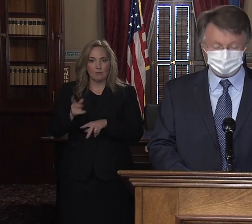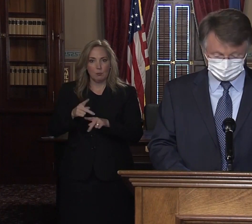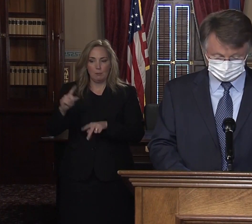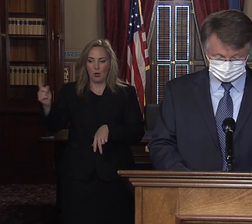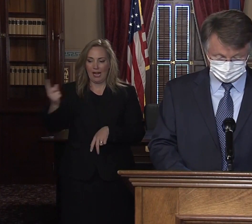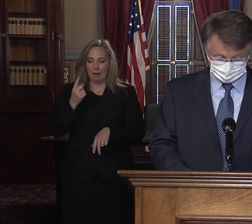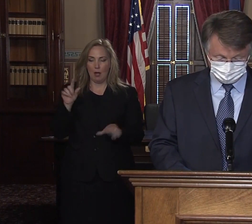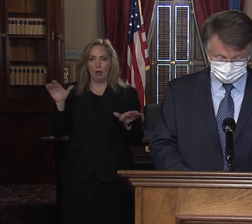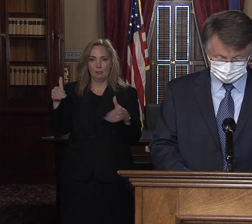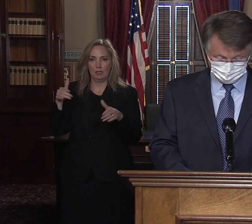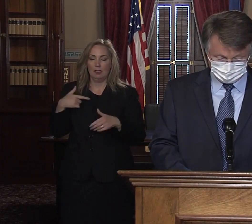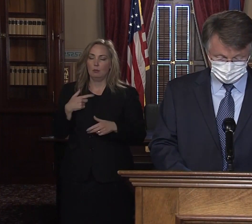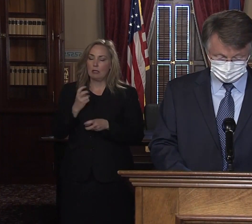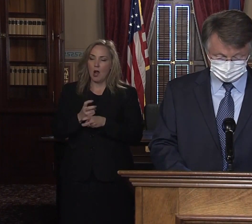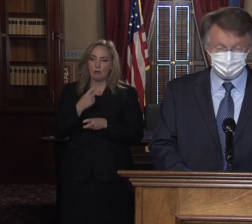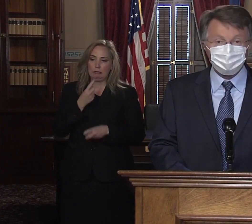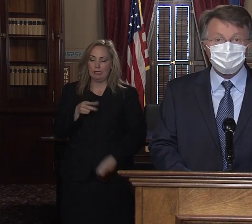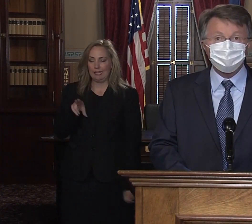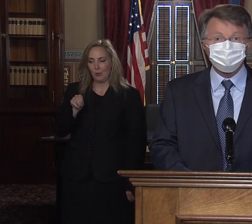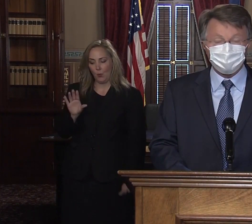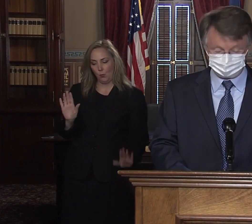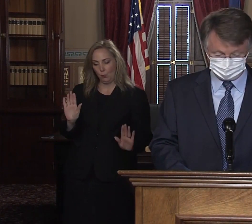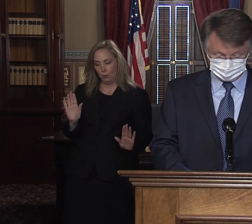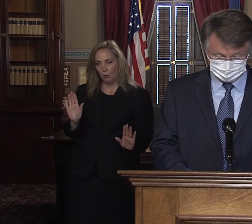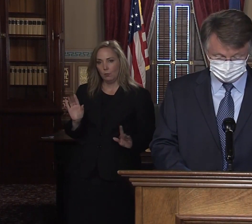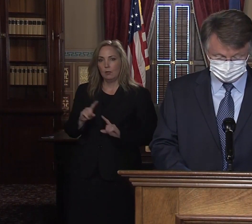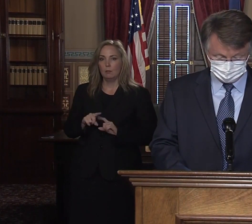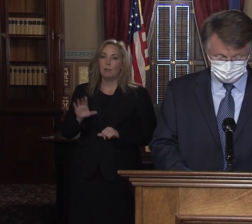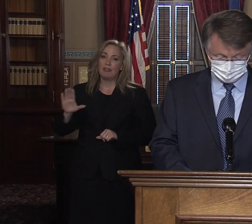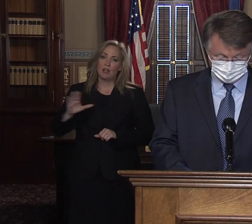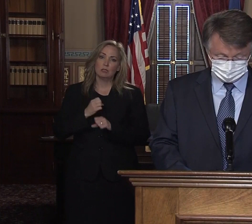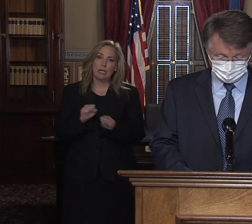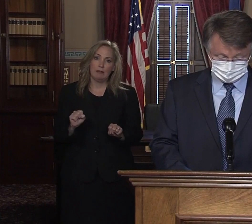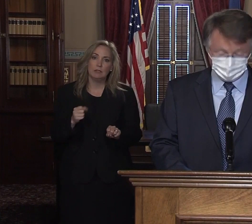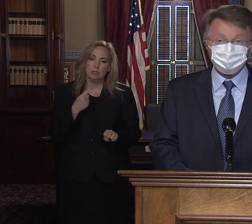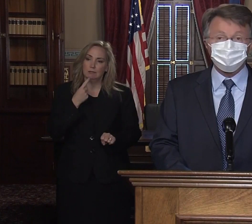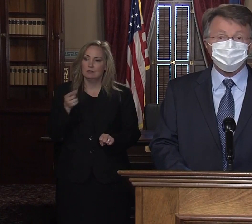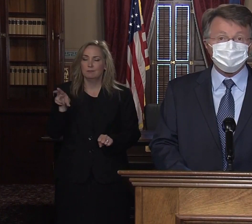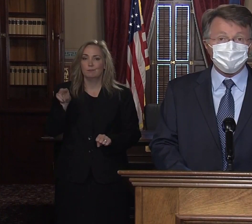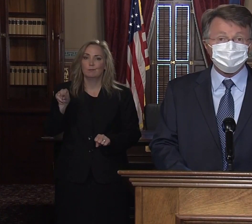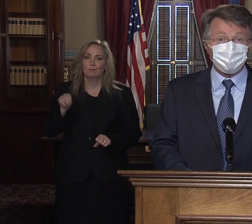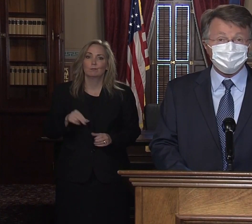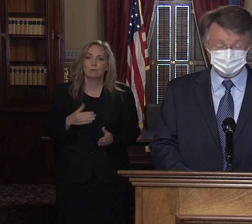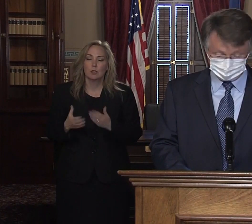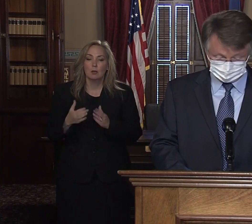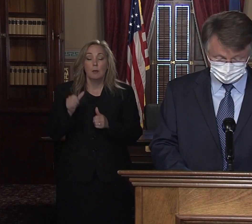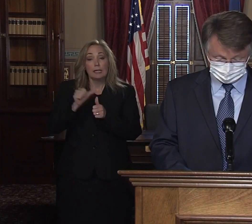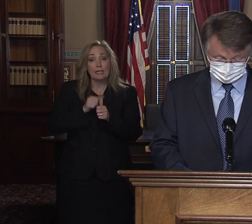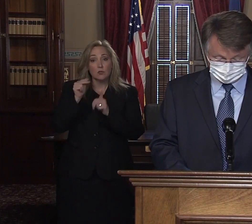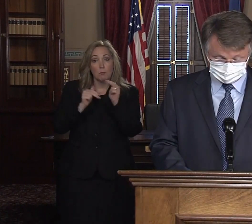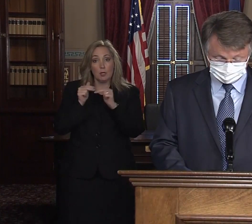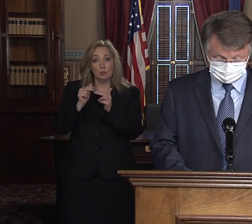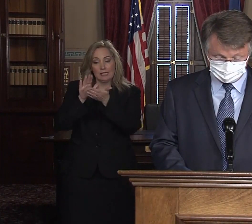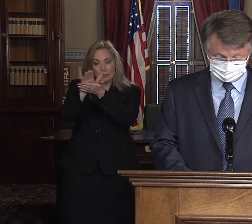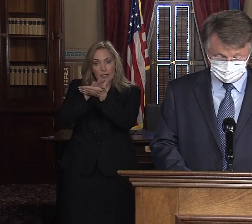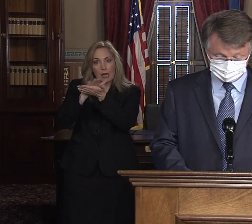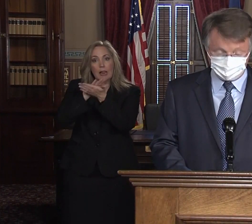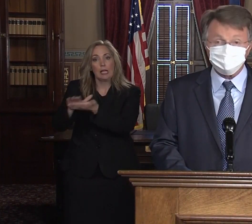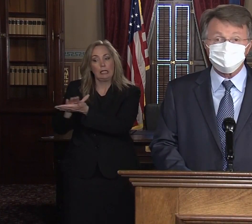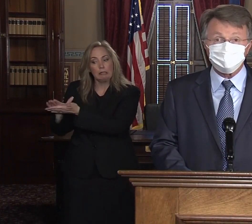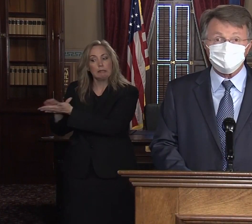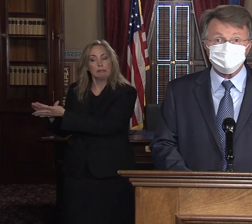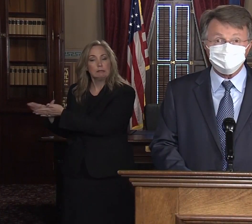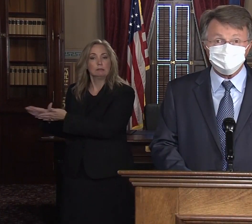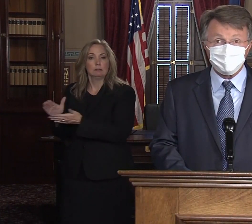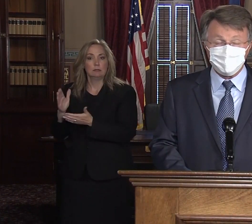so difficult to say no, but it was for their sake that we did. Each of our buildings are sanitized in between services, as well as